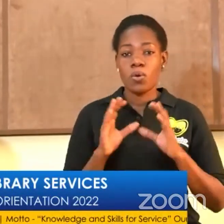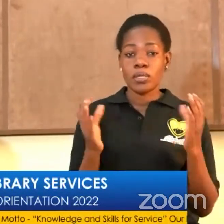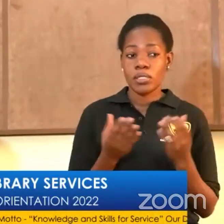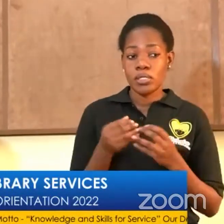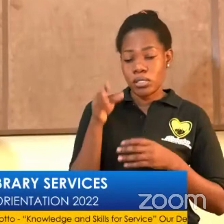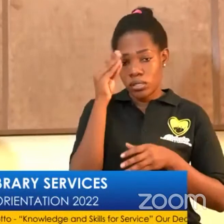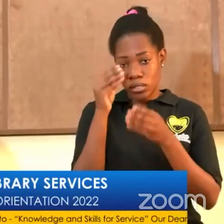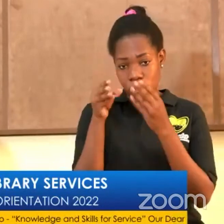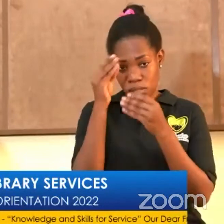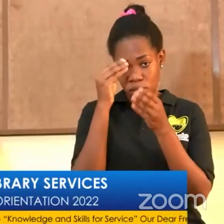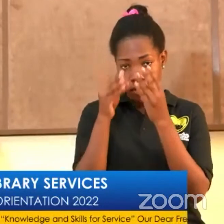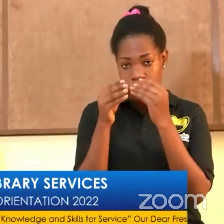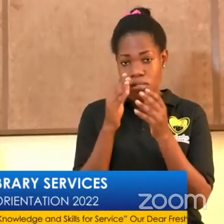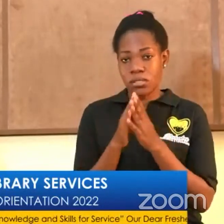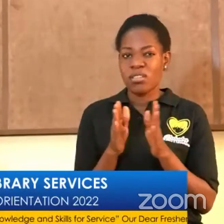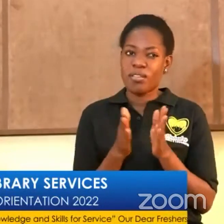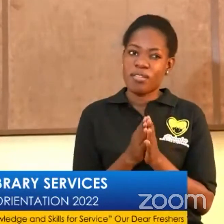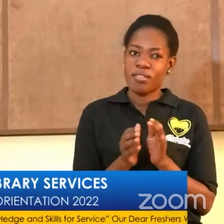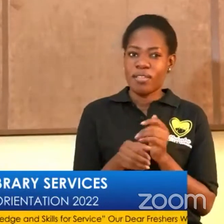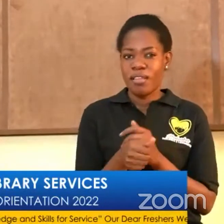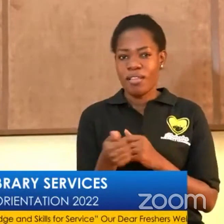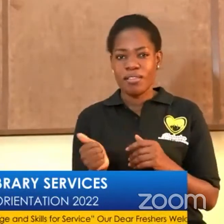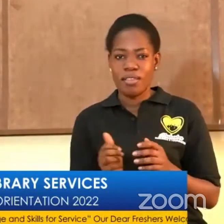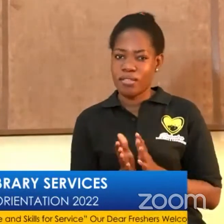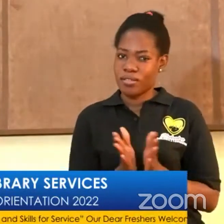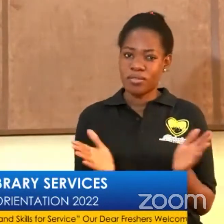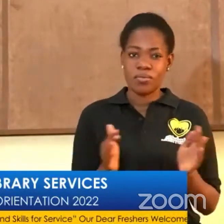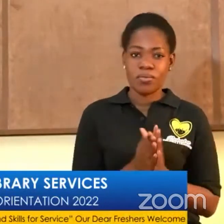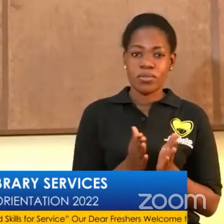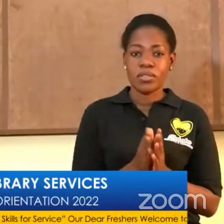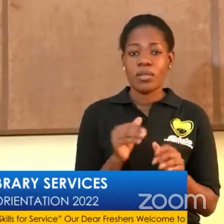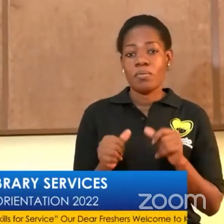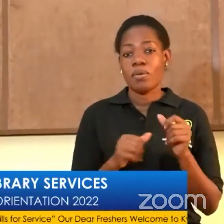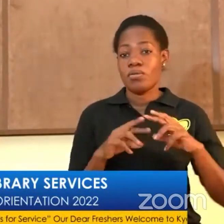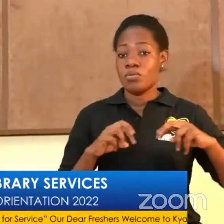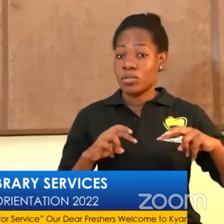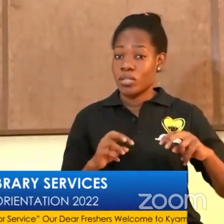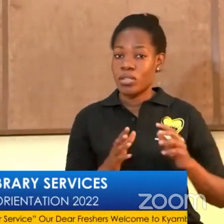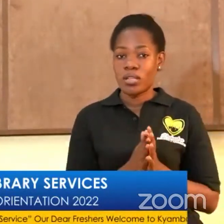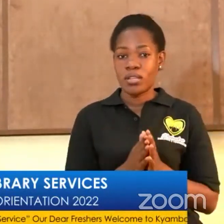studies, and other general books like on research and so on.